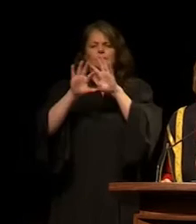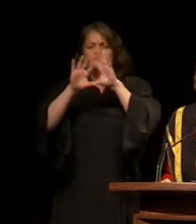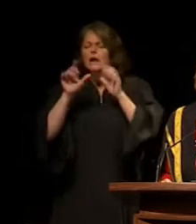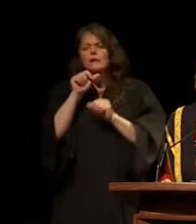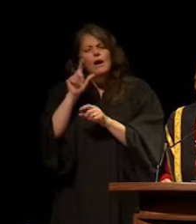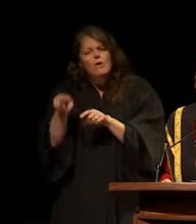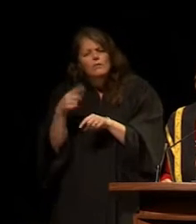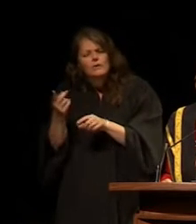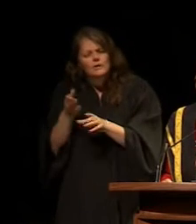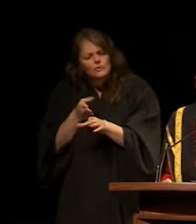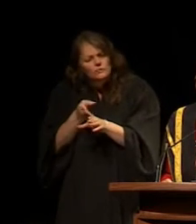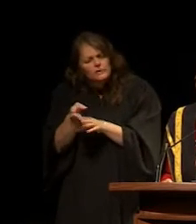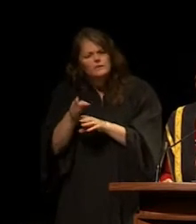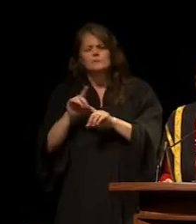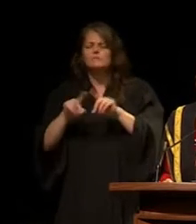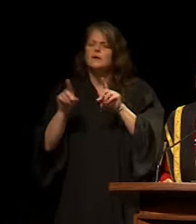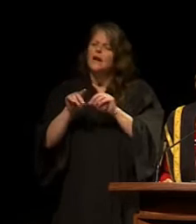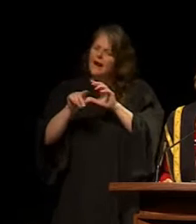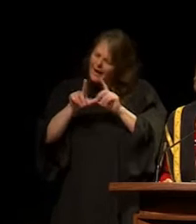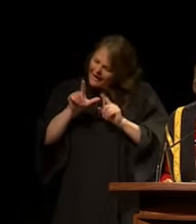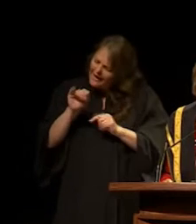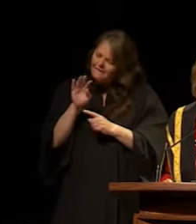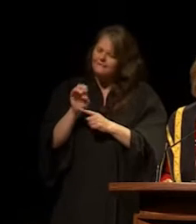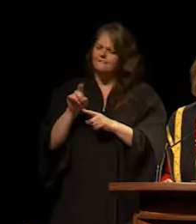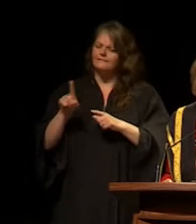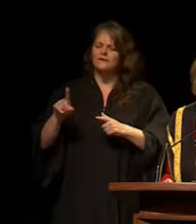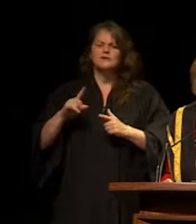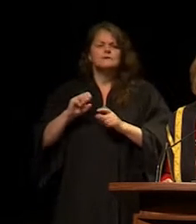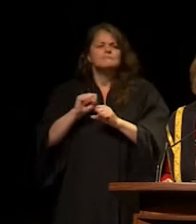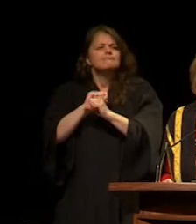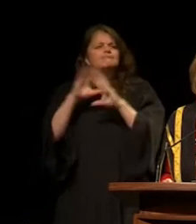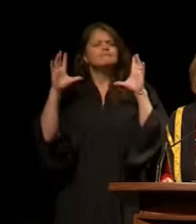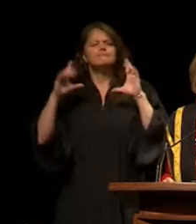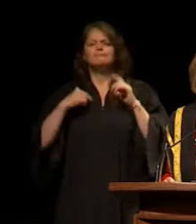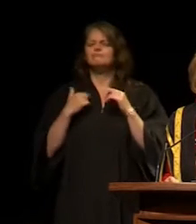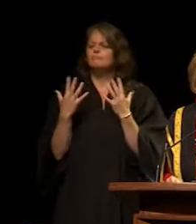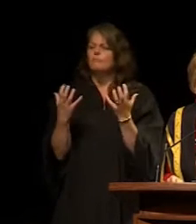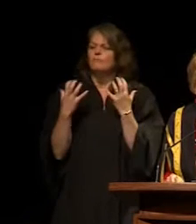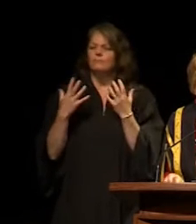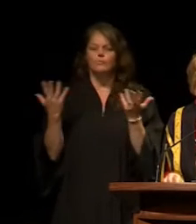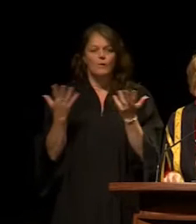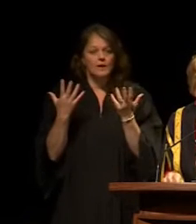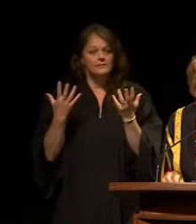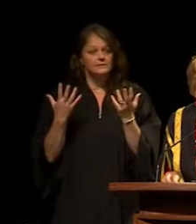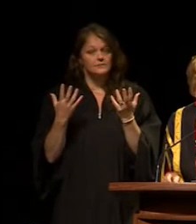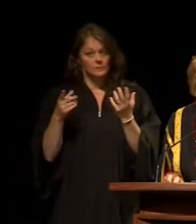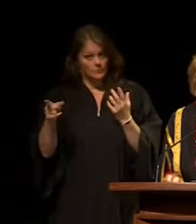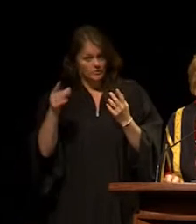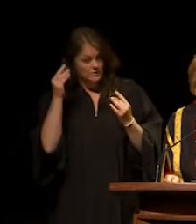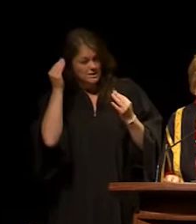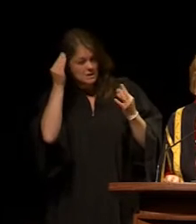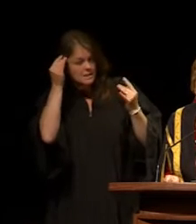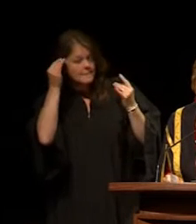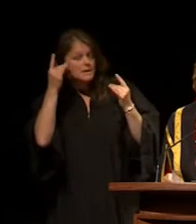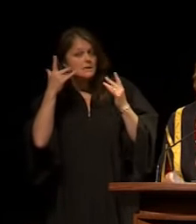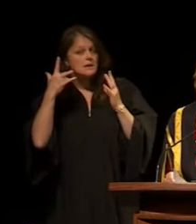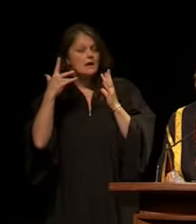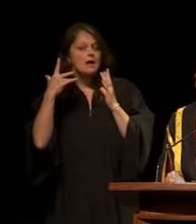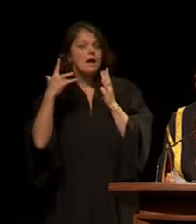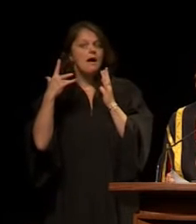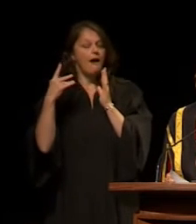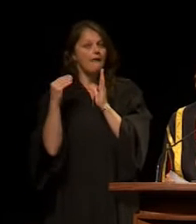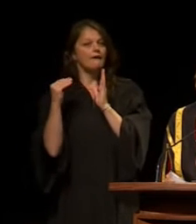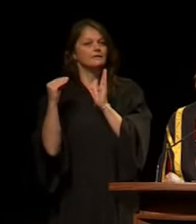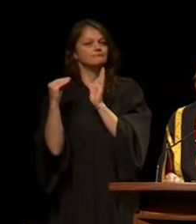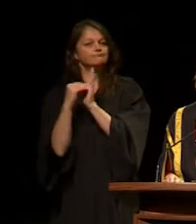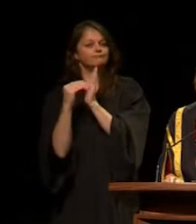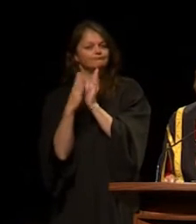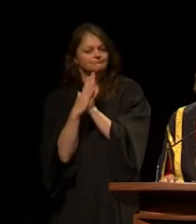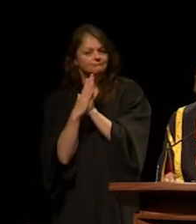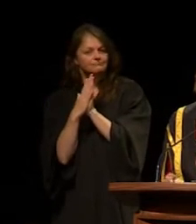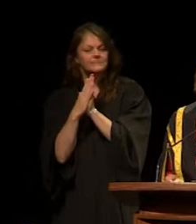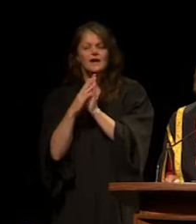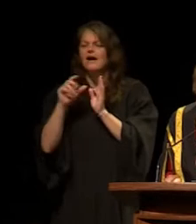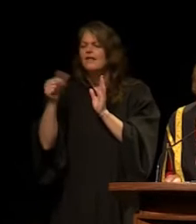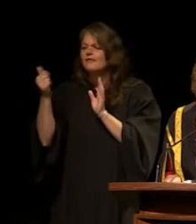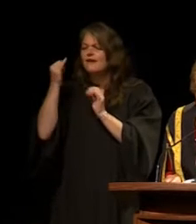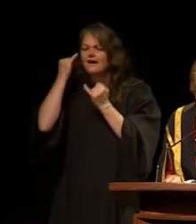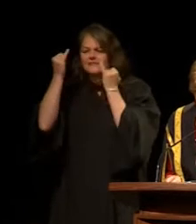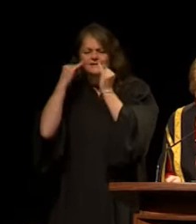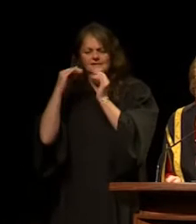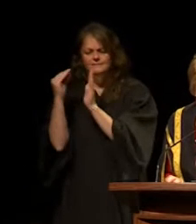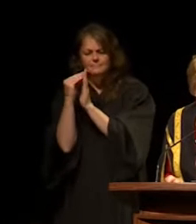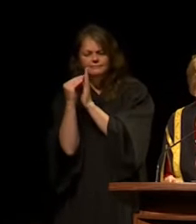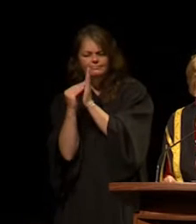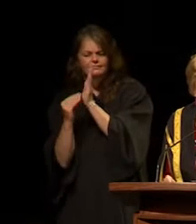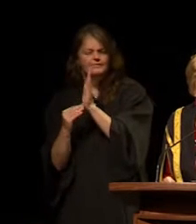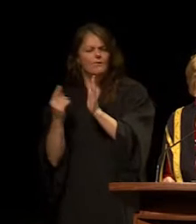about that someday soon, and write it down, and when you have any more ideas, keep writing them down too, and polishing